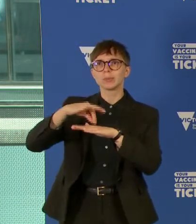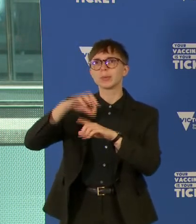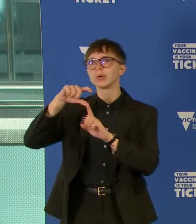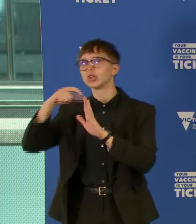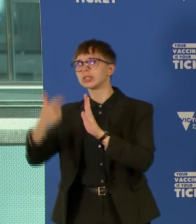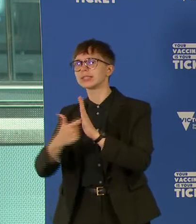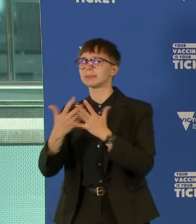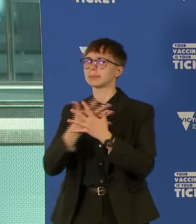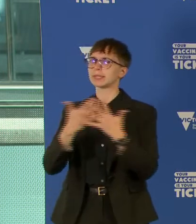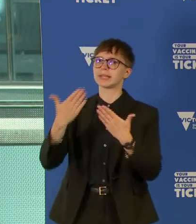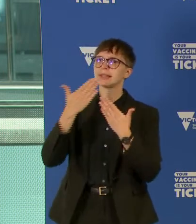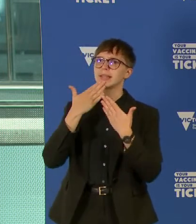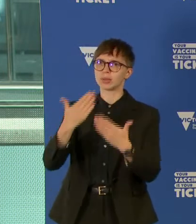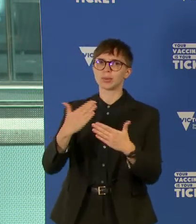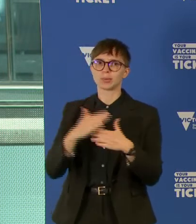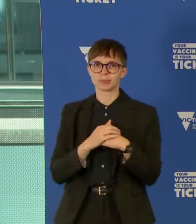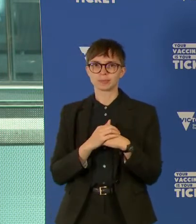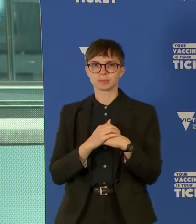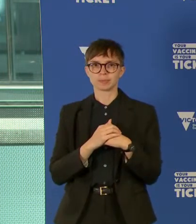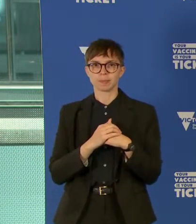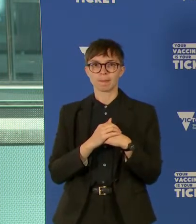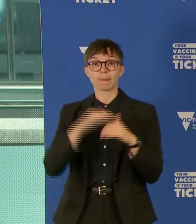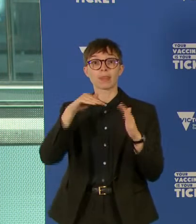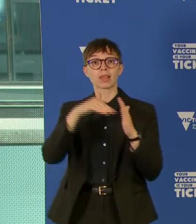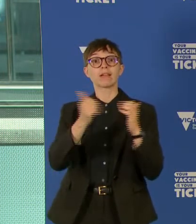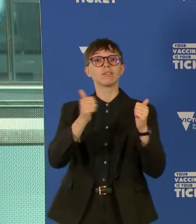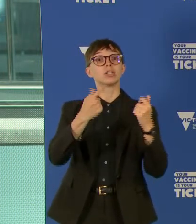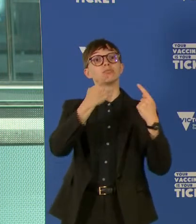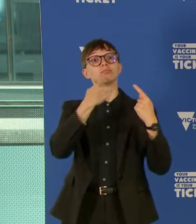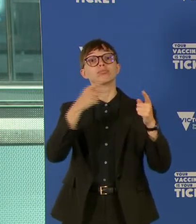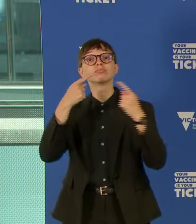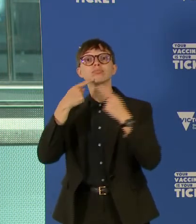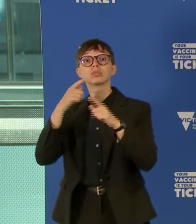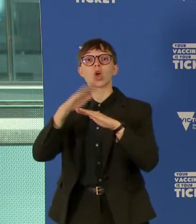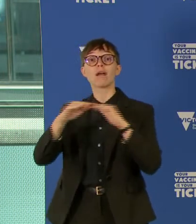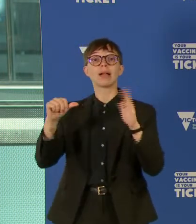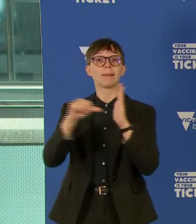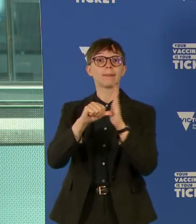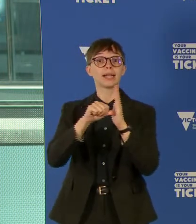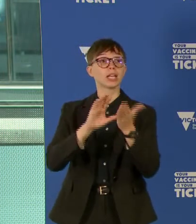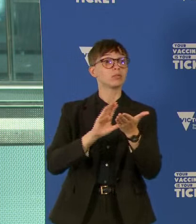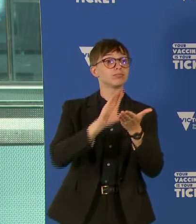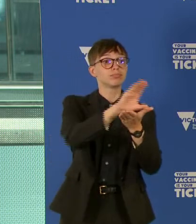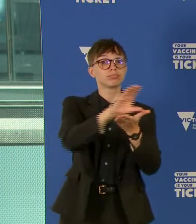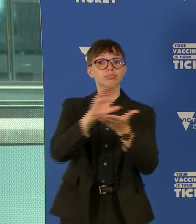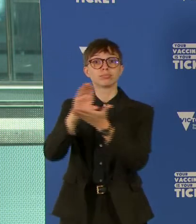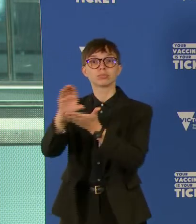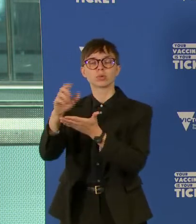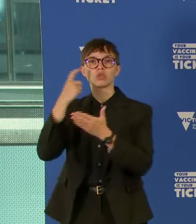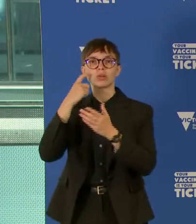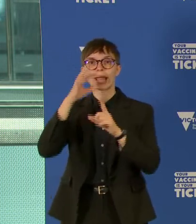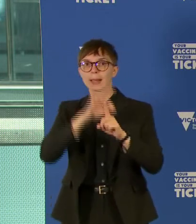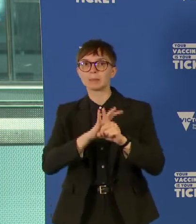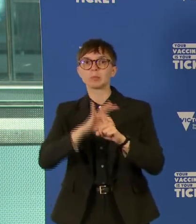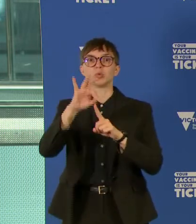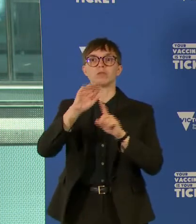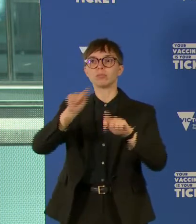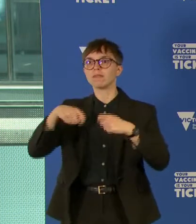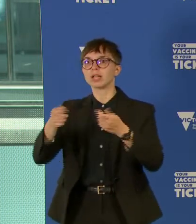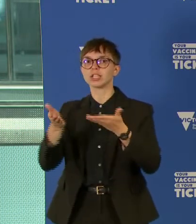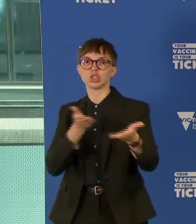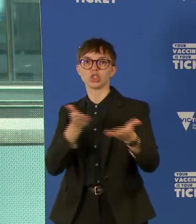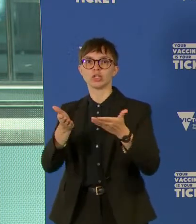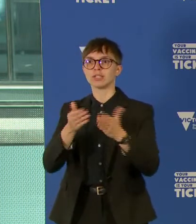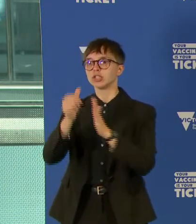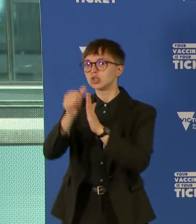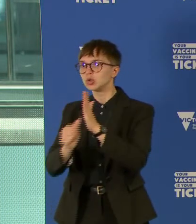these programs that build step by step the recovery of our health system. That's what this government is doing, and